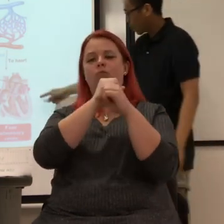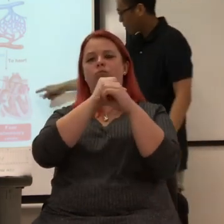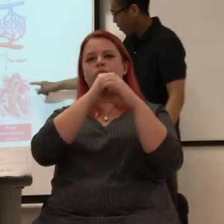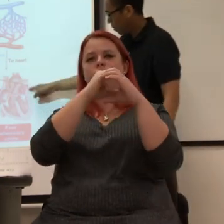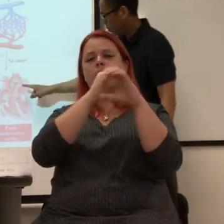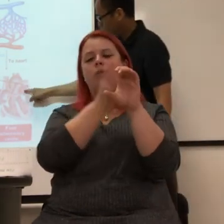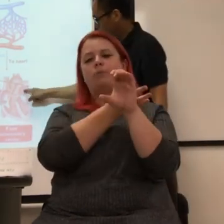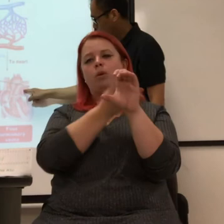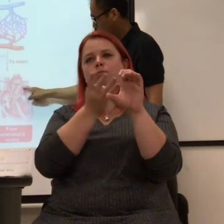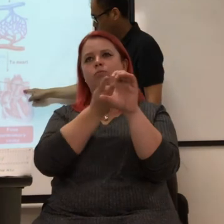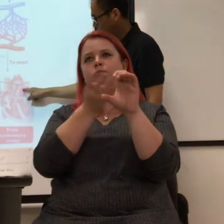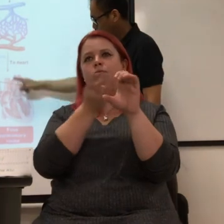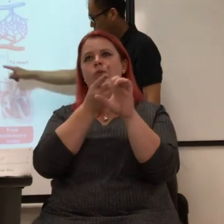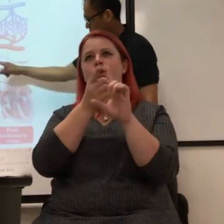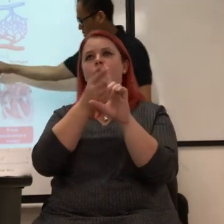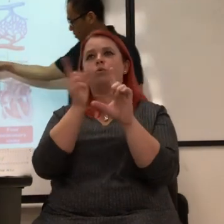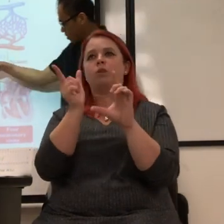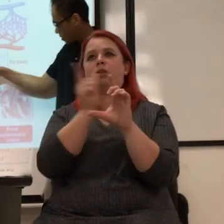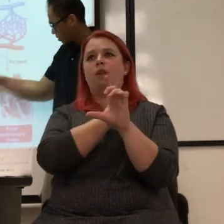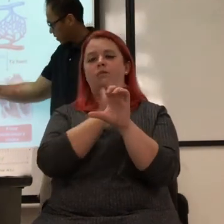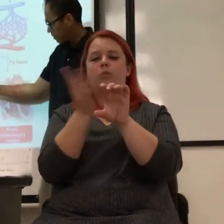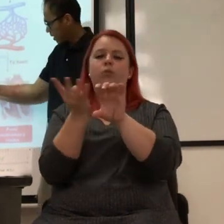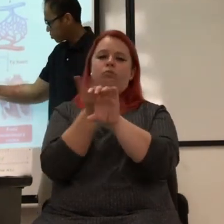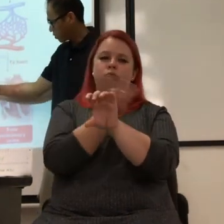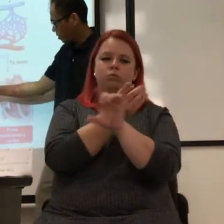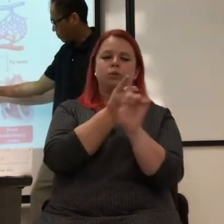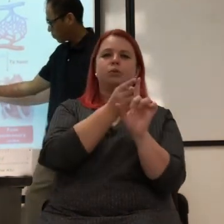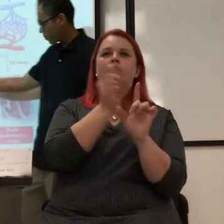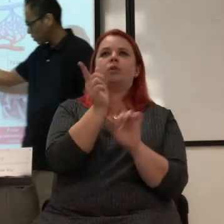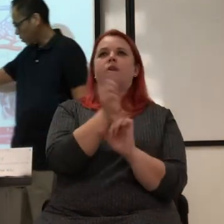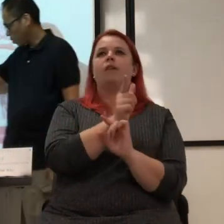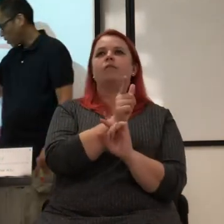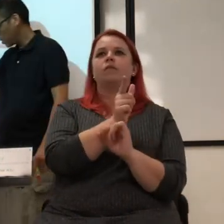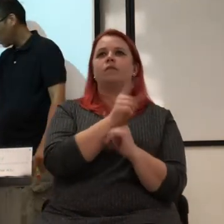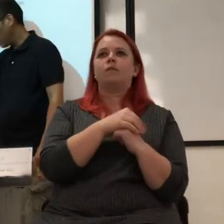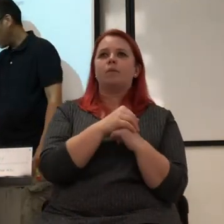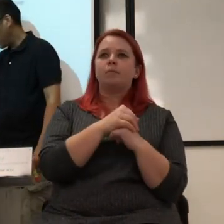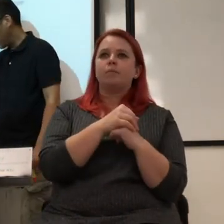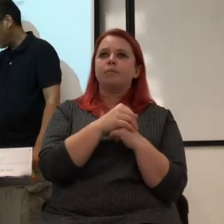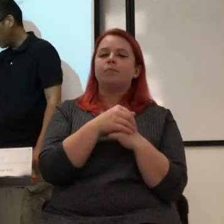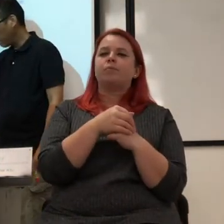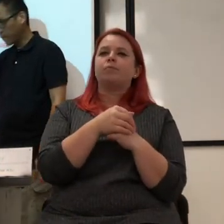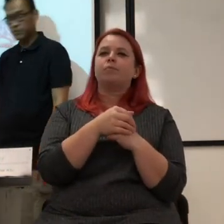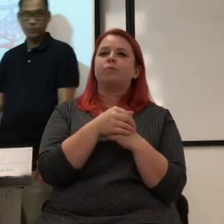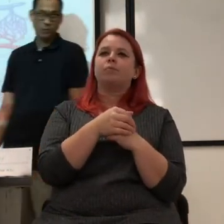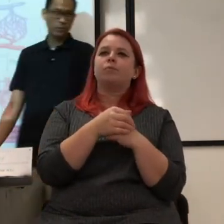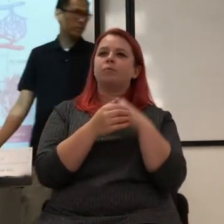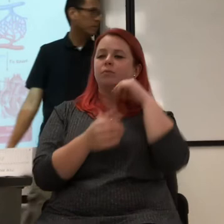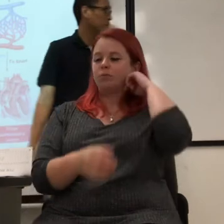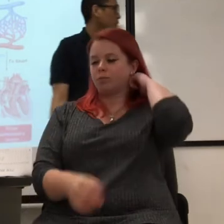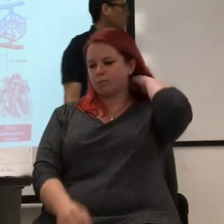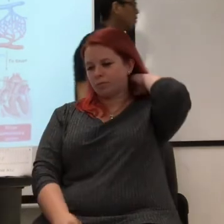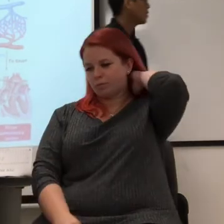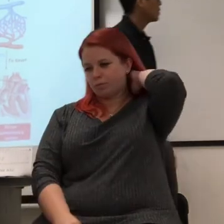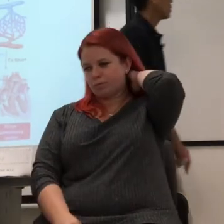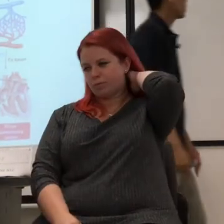So here we are here. Pulmonary veins, left atrium, go into the left ventricle.